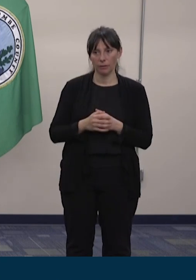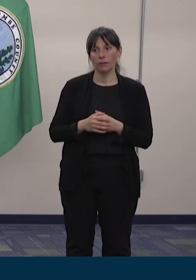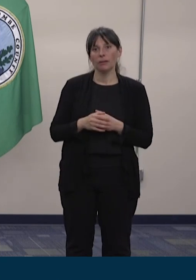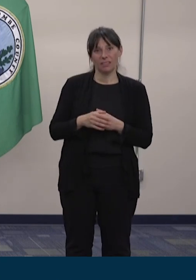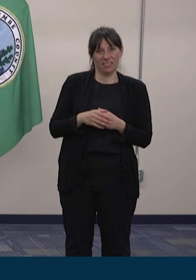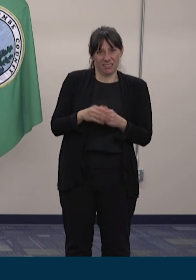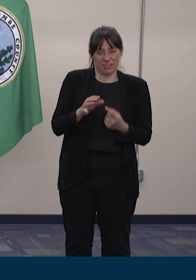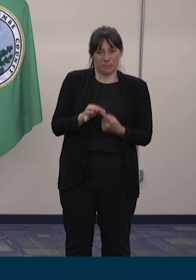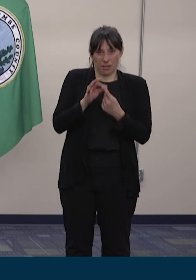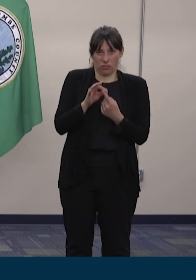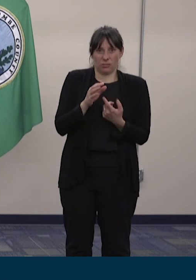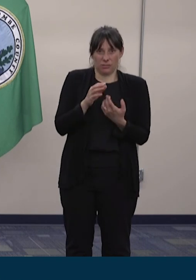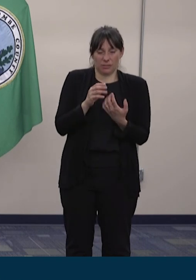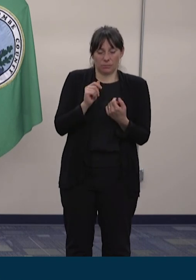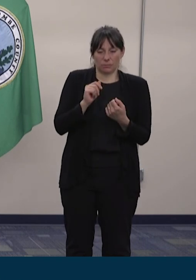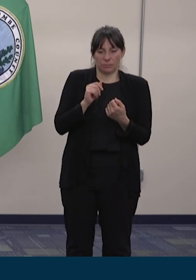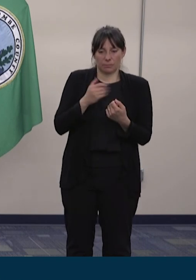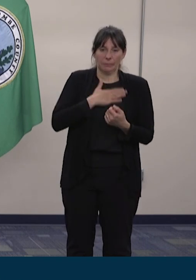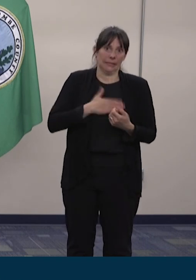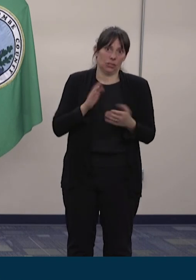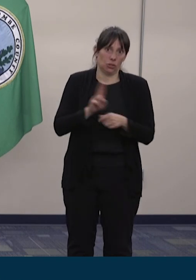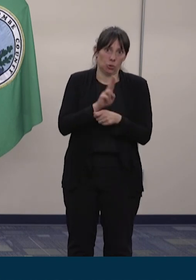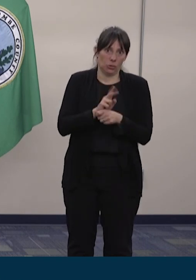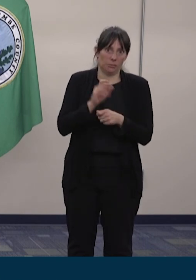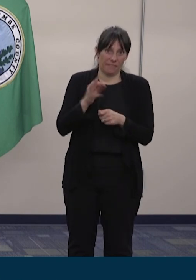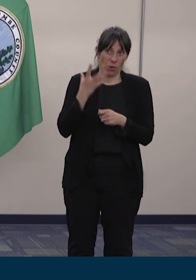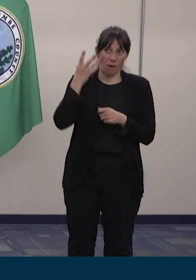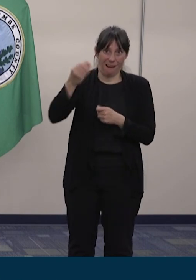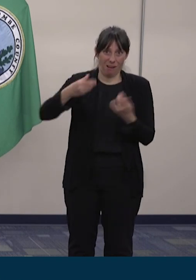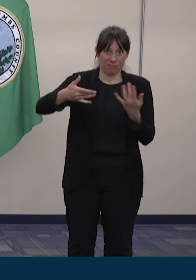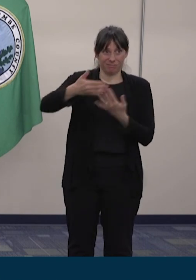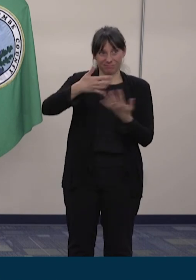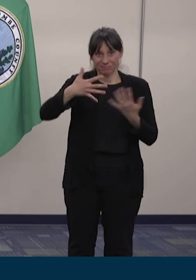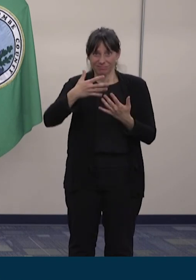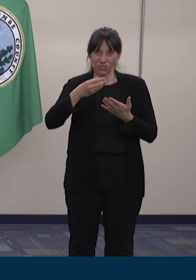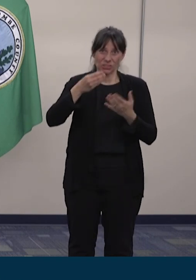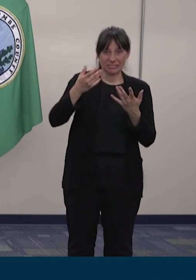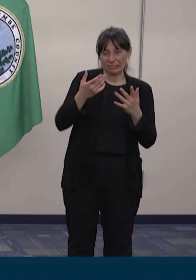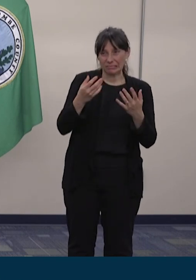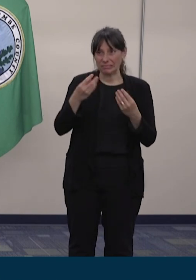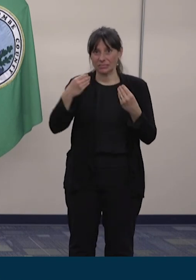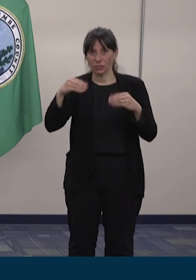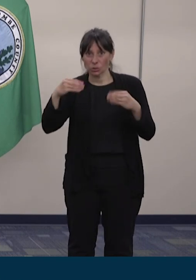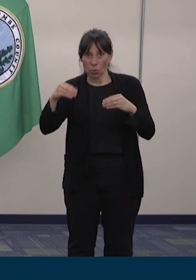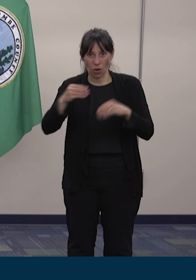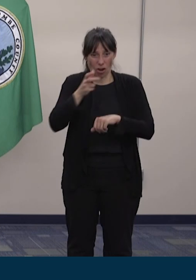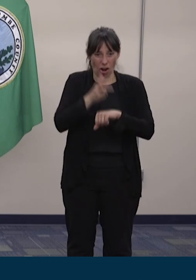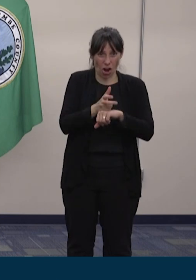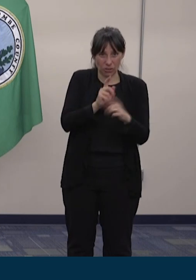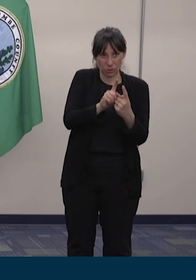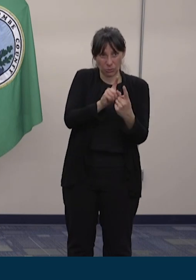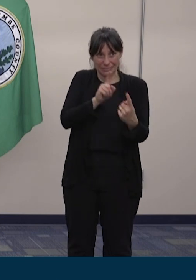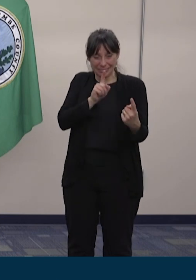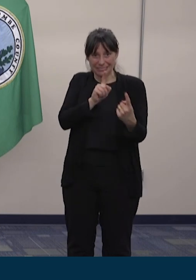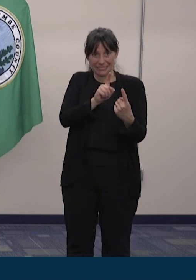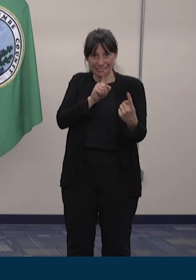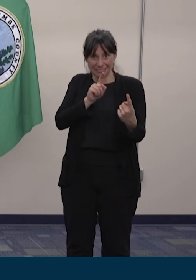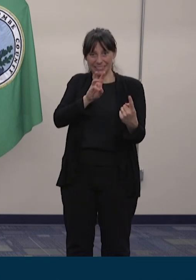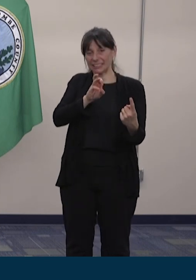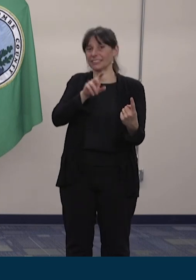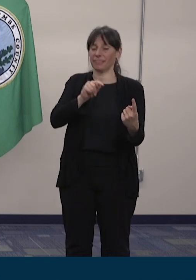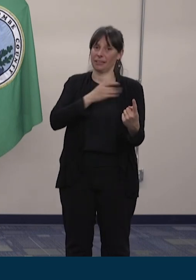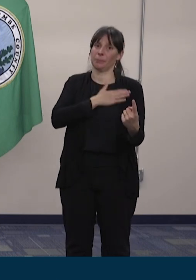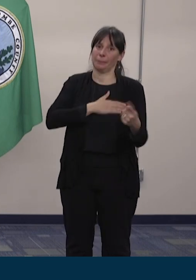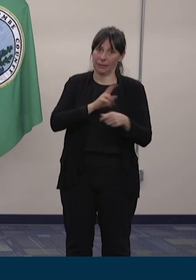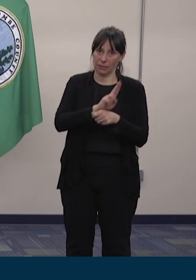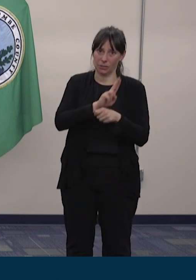difficult to cuando maintain. el mantener el distanciamiento We know físico es that many difícil. people, Sabemos que mucha possibly gente, a majority of posiblemente la people mayoría de la who have gente que